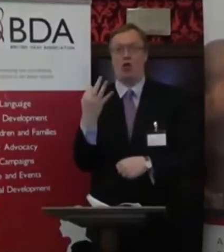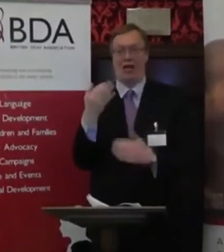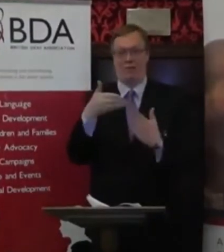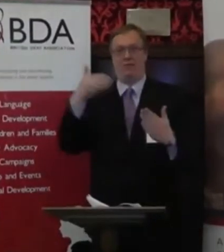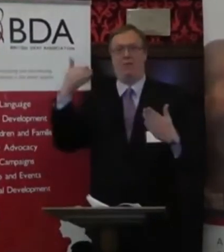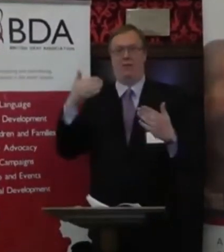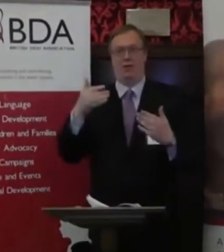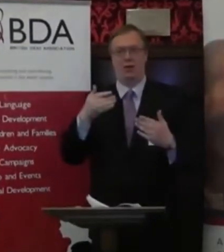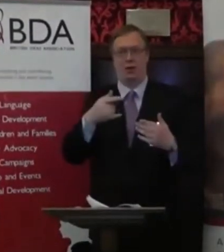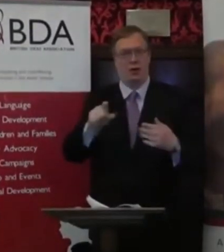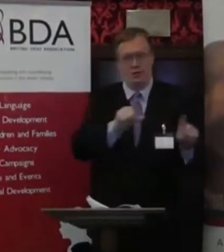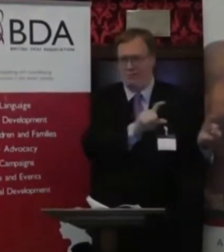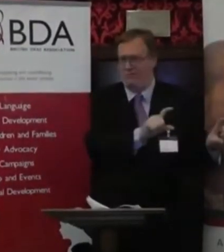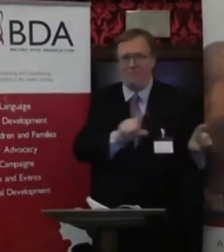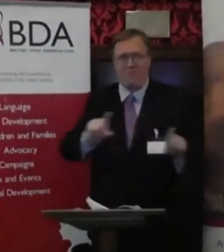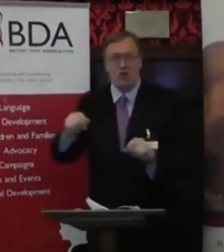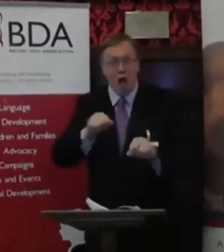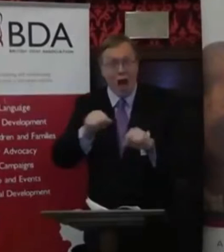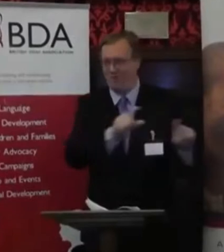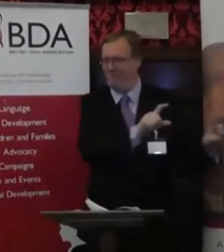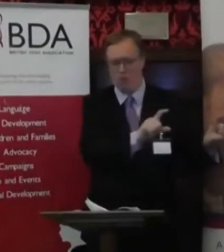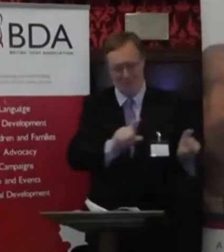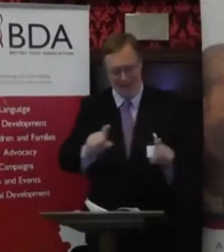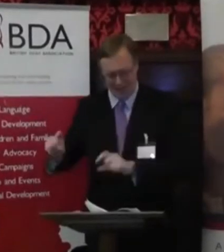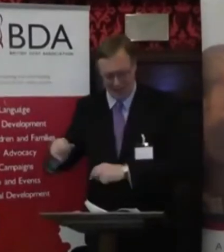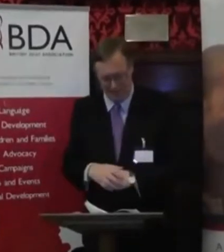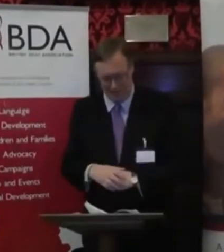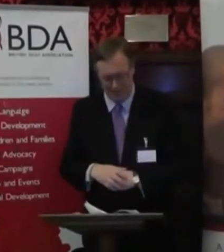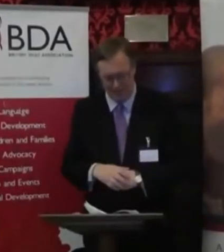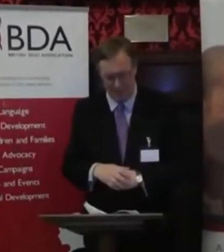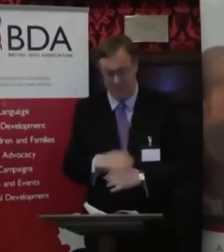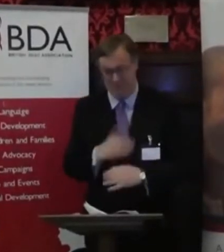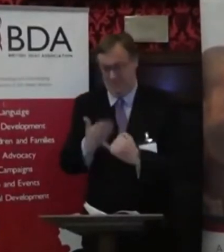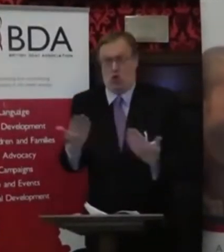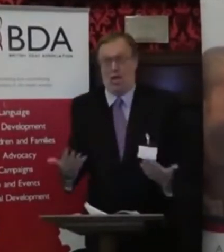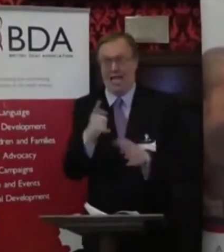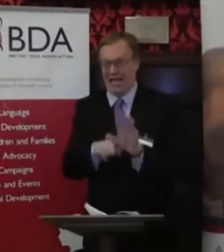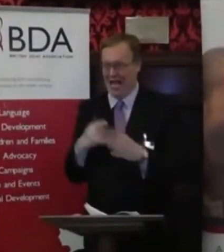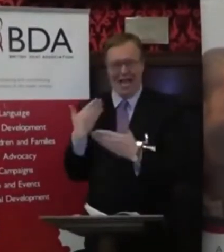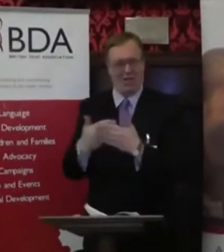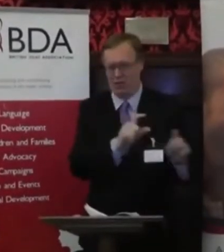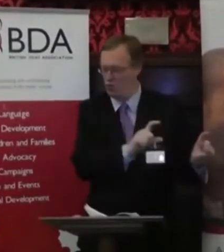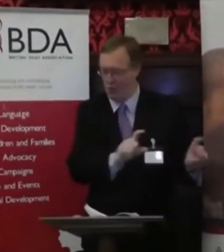it's finally recognised in the 18th of March 2003 as an official language.